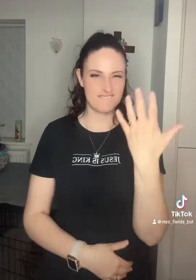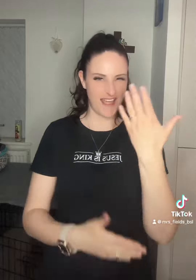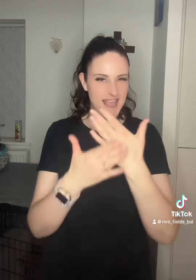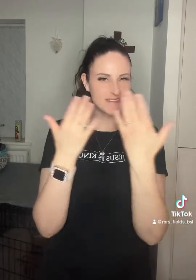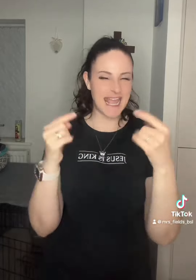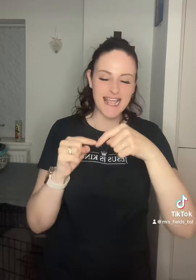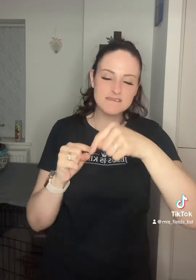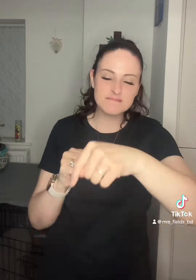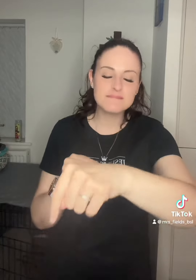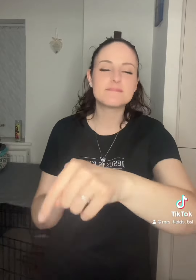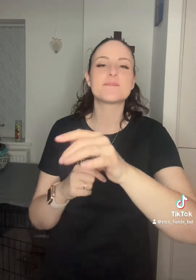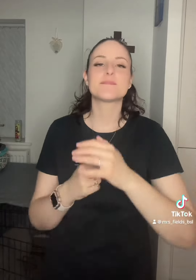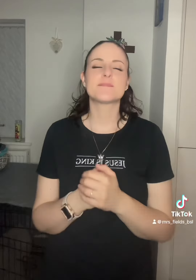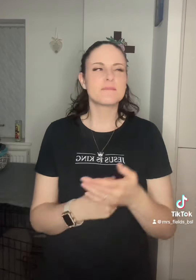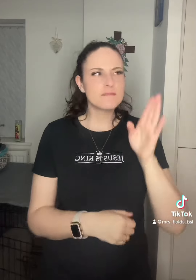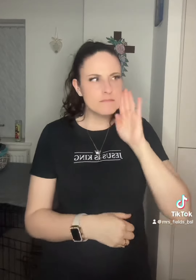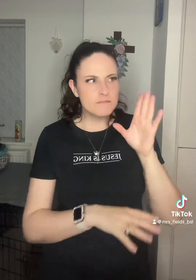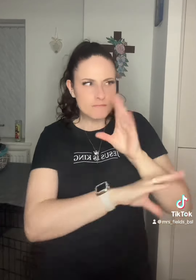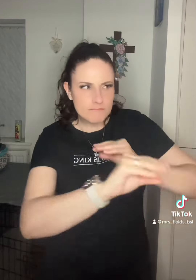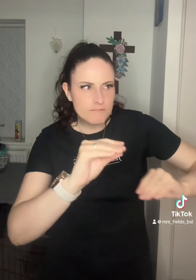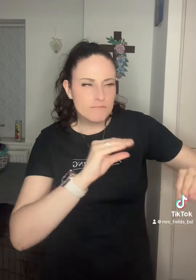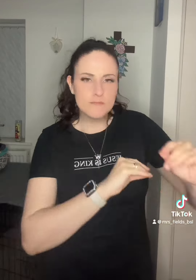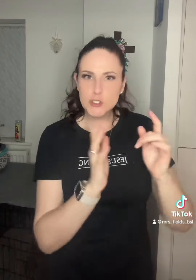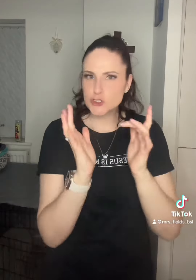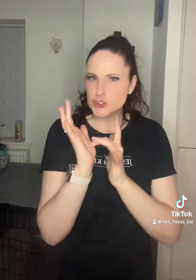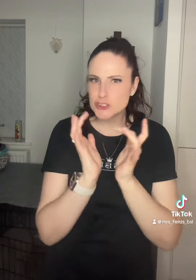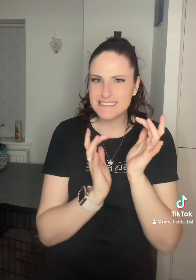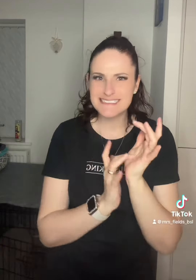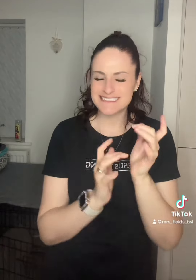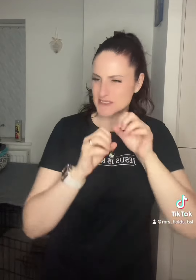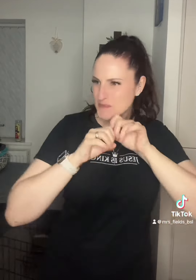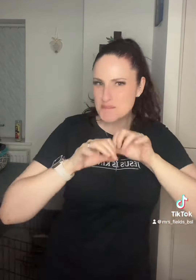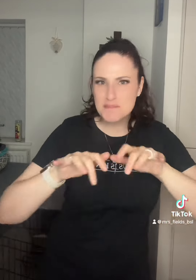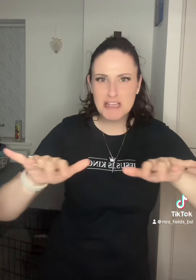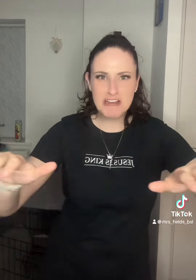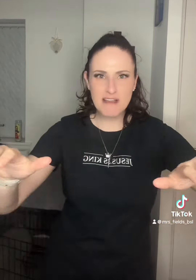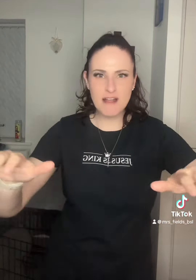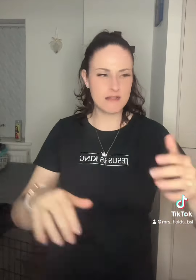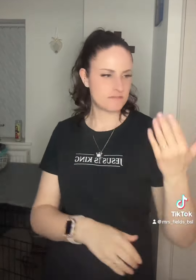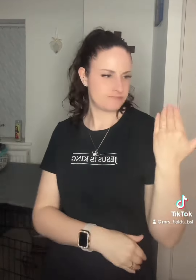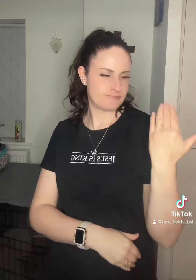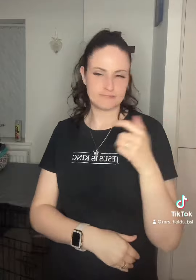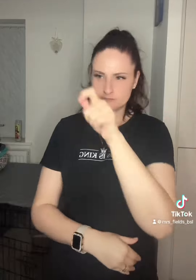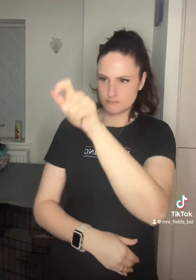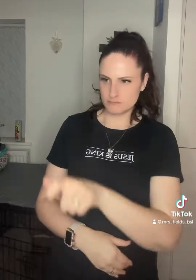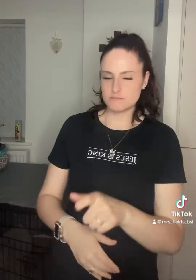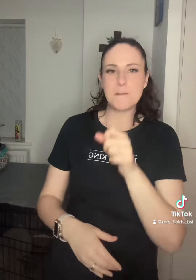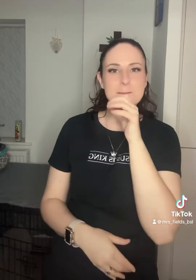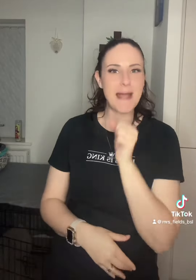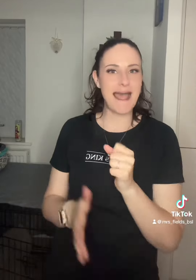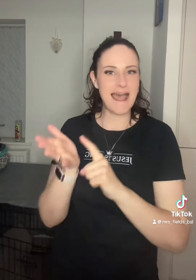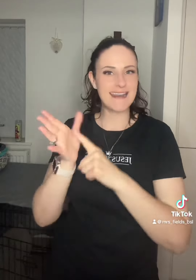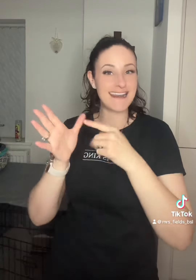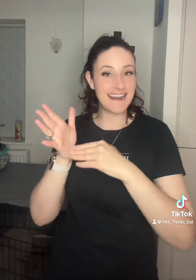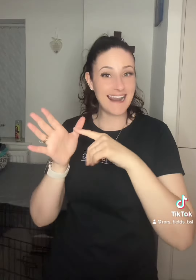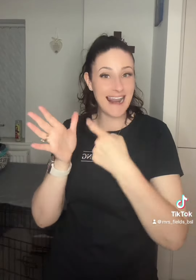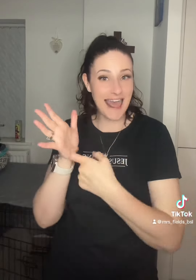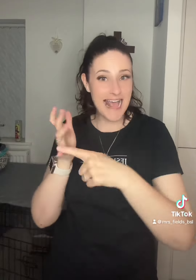days. They had heard about Jesus Christ, who was performing all of these miracles, and most recently they had heard about the miracle